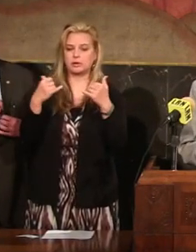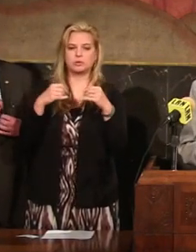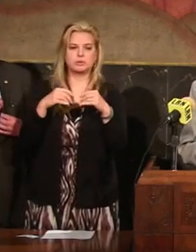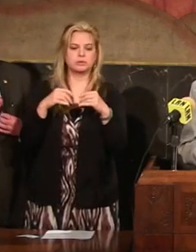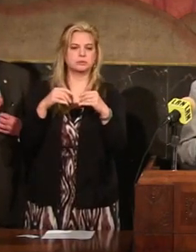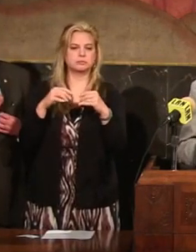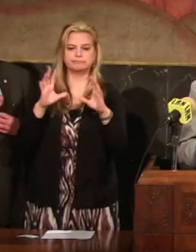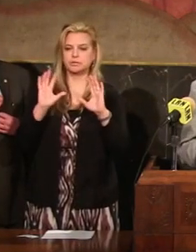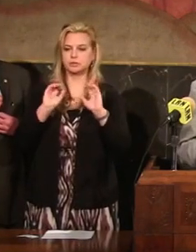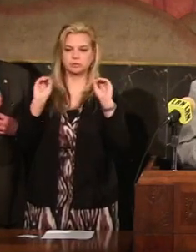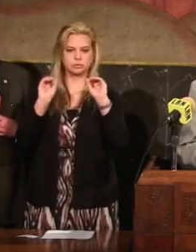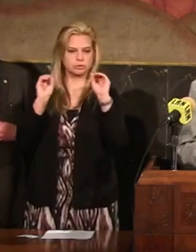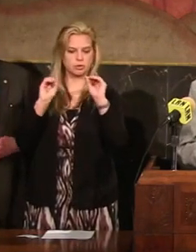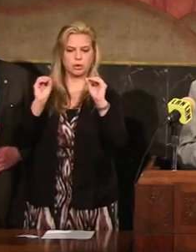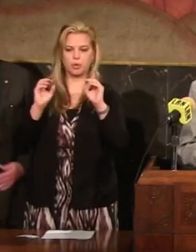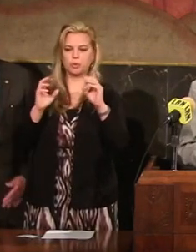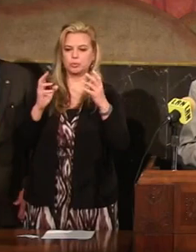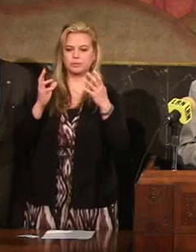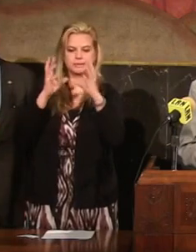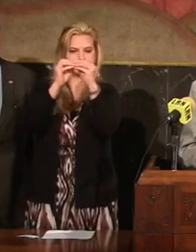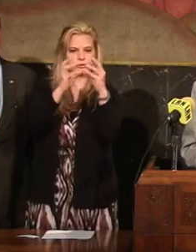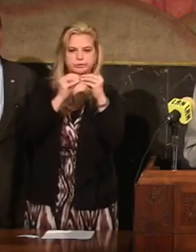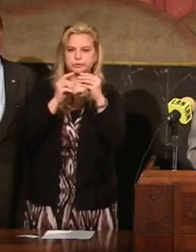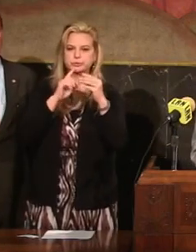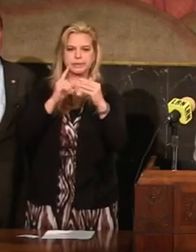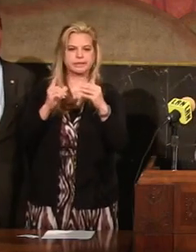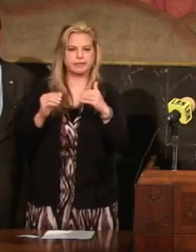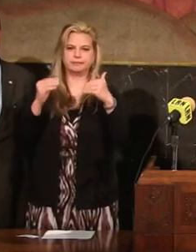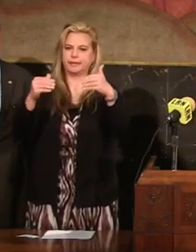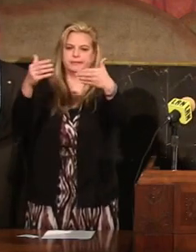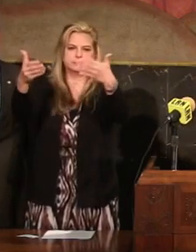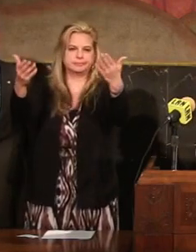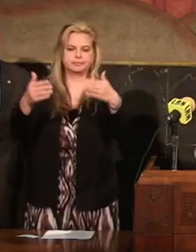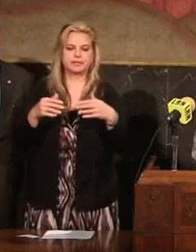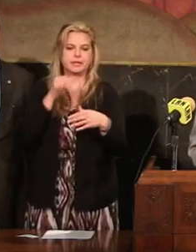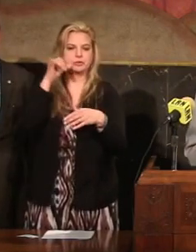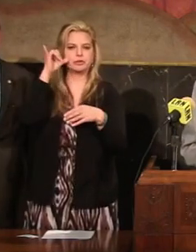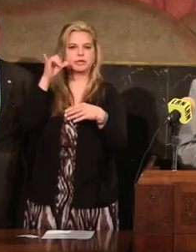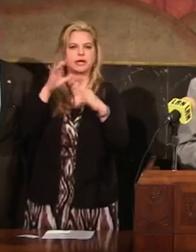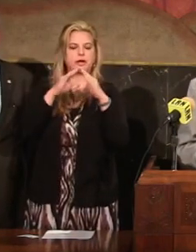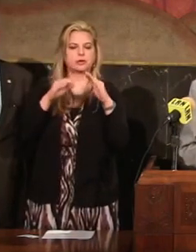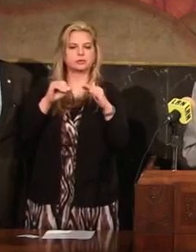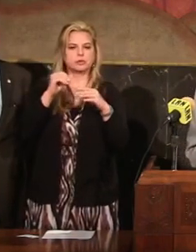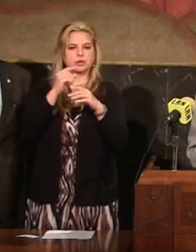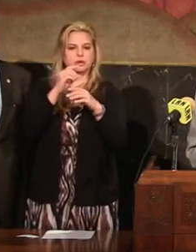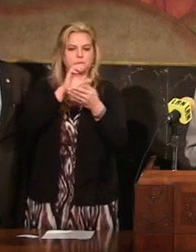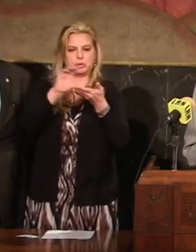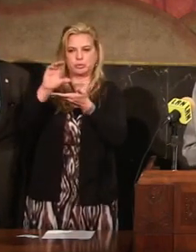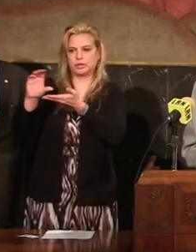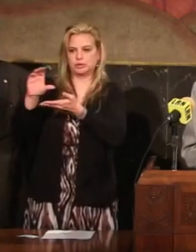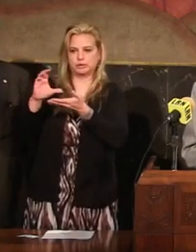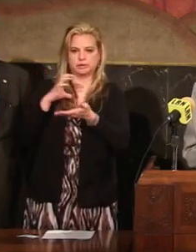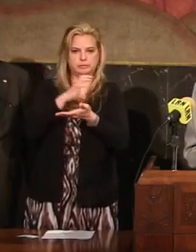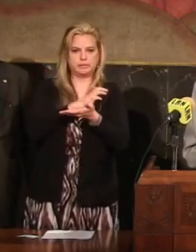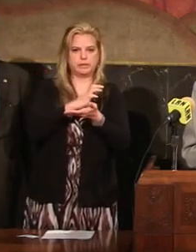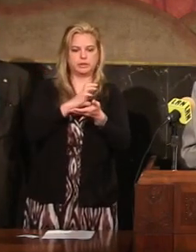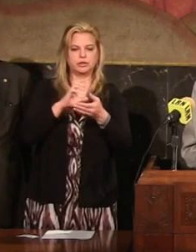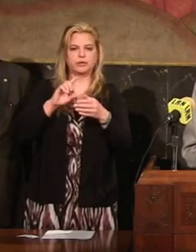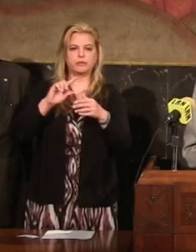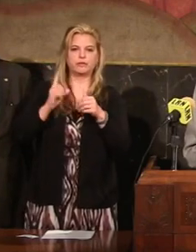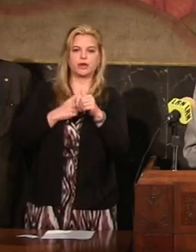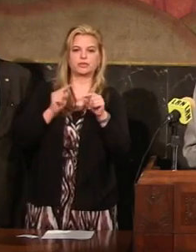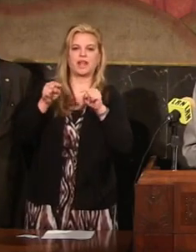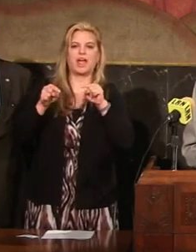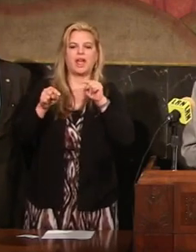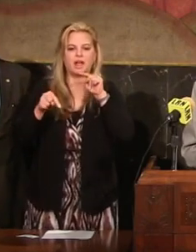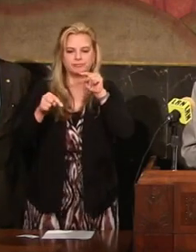measures have advanced very far in the process. Yesterday, the House Appropriations Committee took the first step, or should I say misstep, in